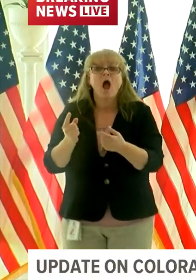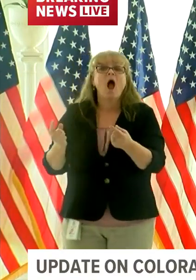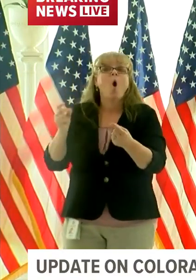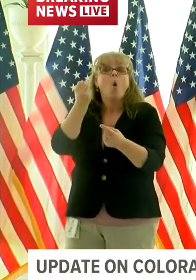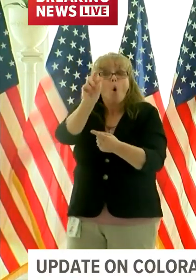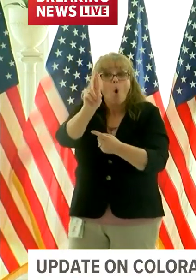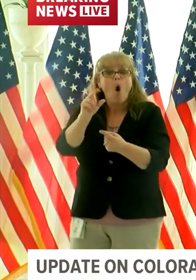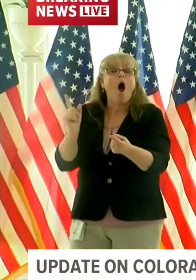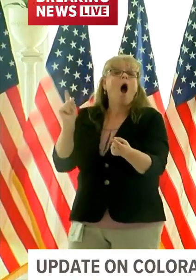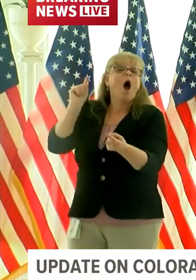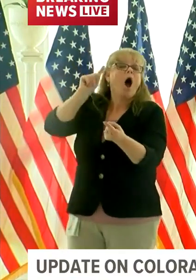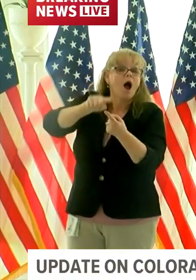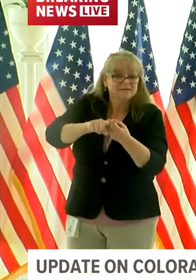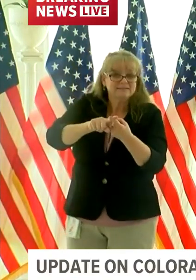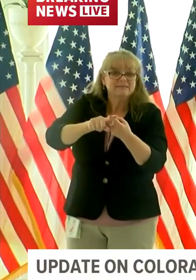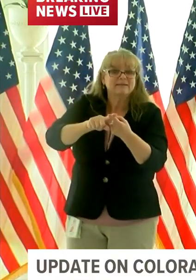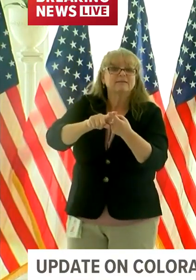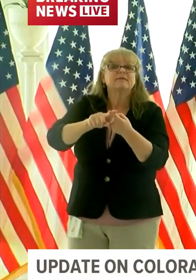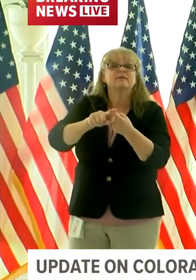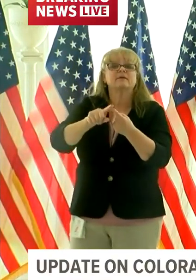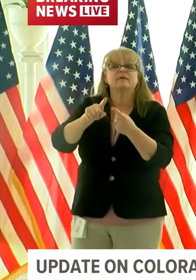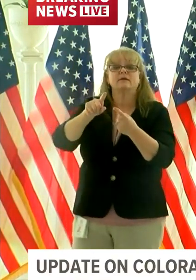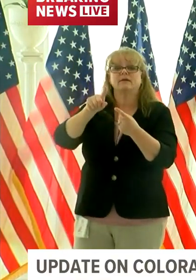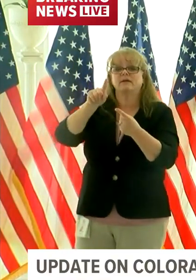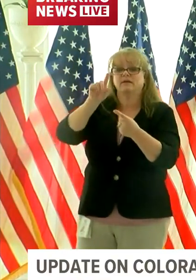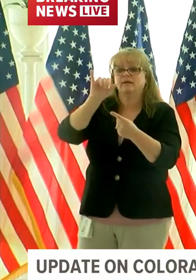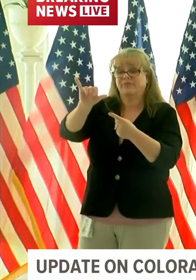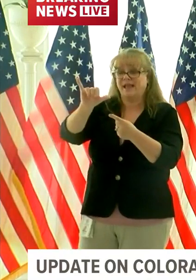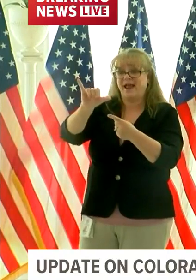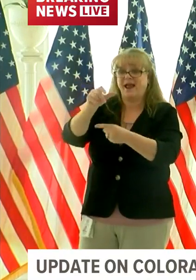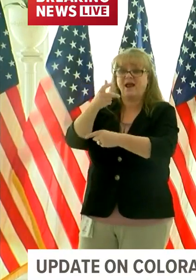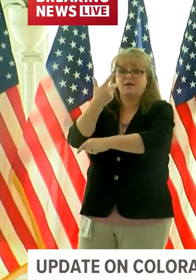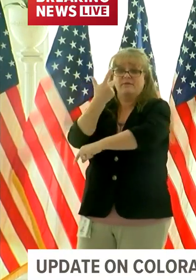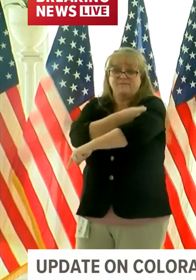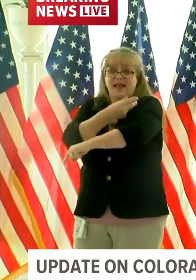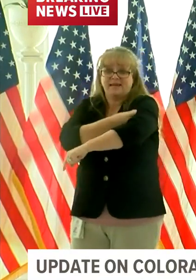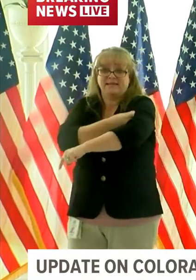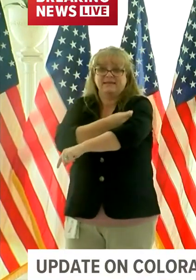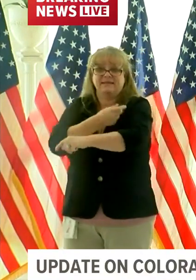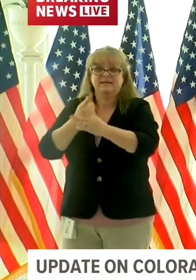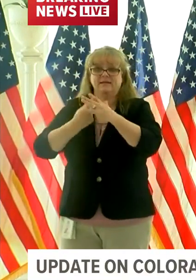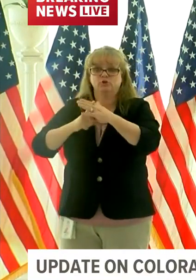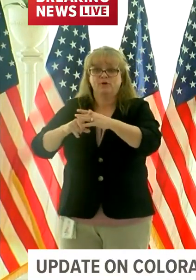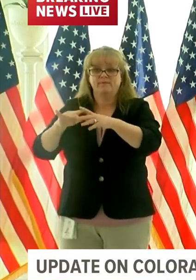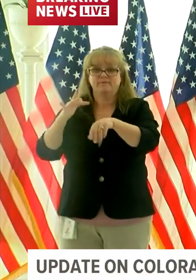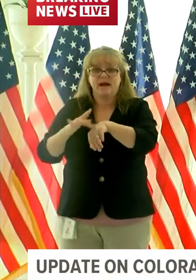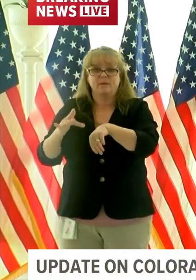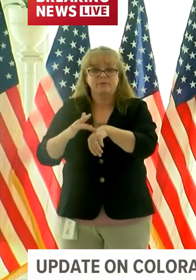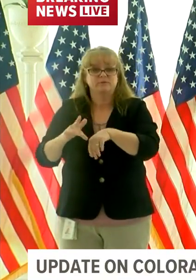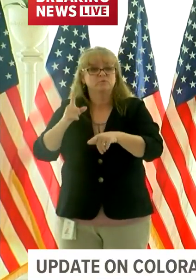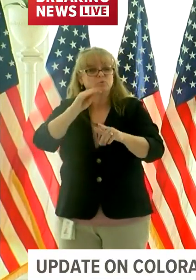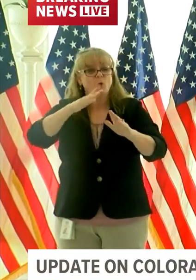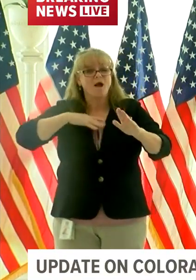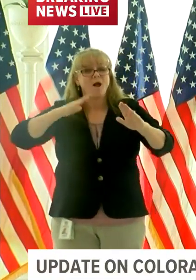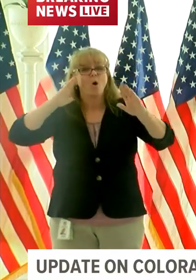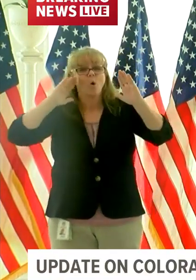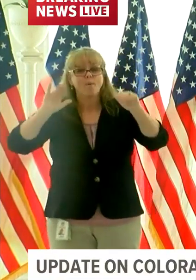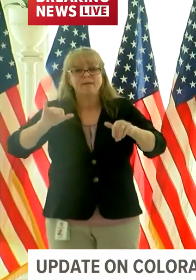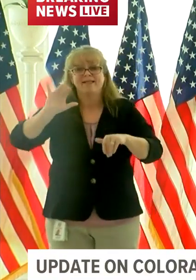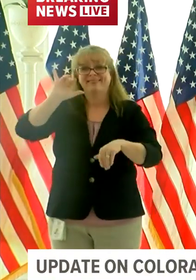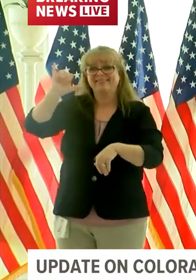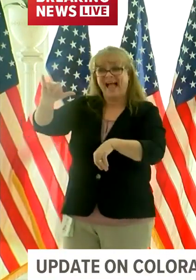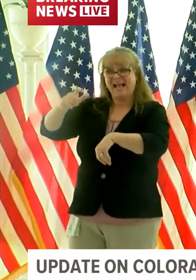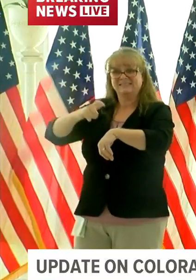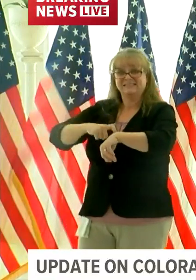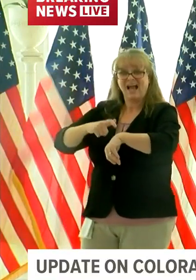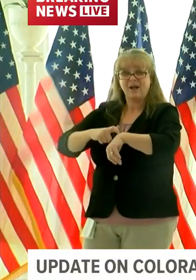vaccination, which someday will occur, that we're going to live in a way where it doesn't come back as a pandemic with another peak that costs thousands of lives of Coloradans.